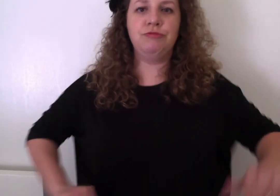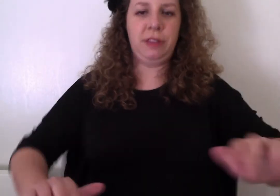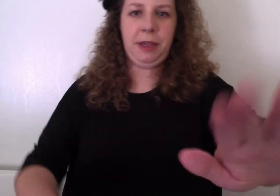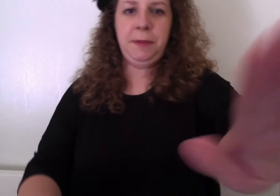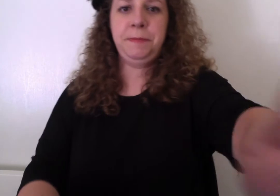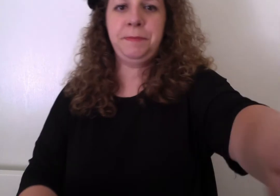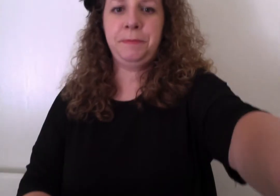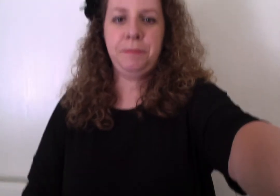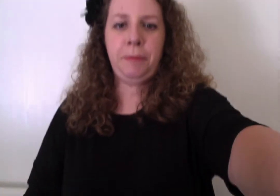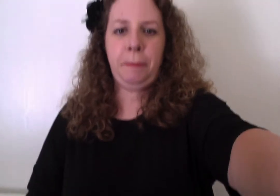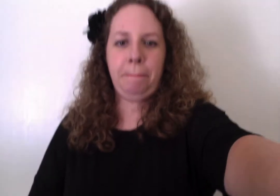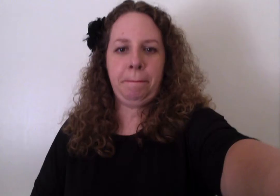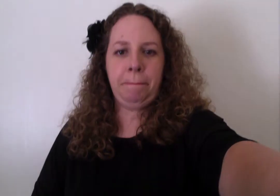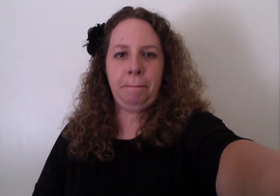Okay.